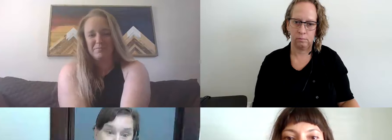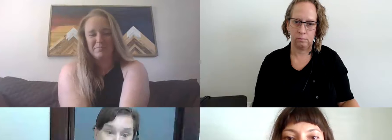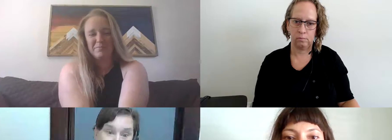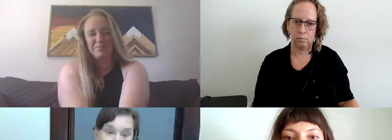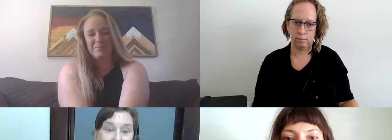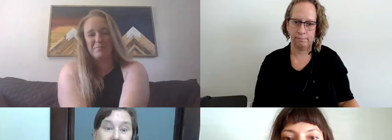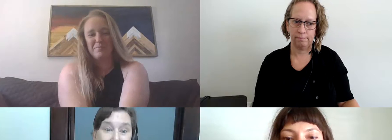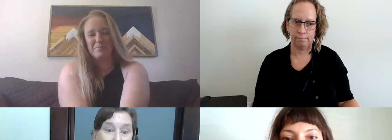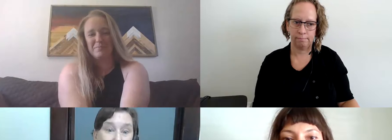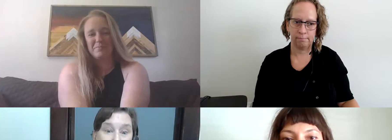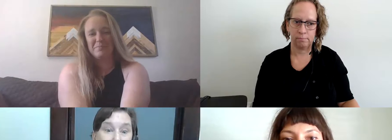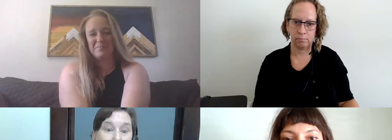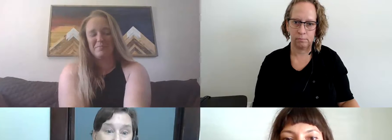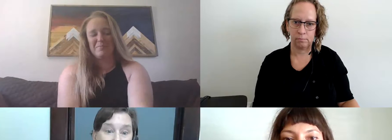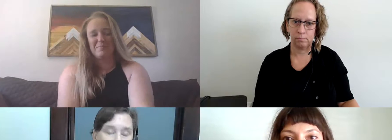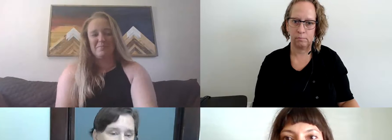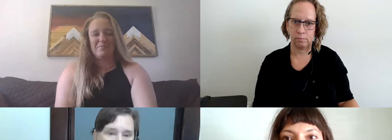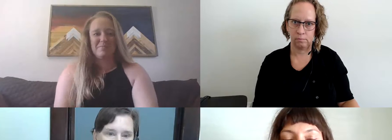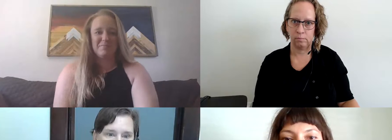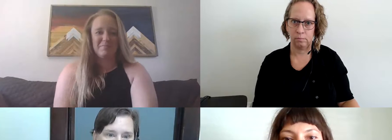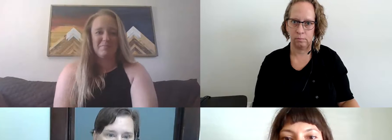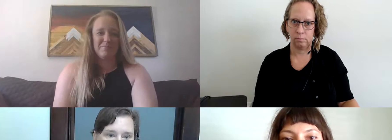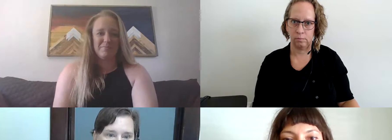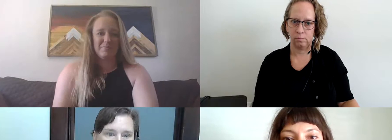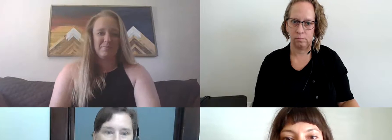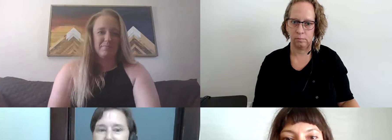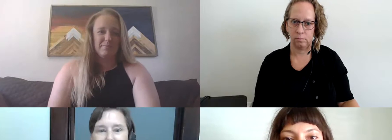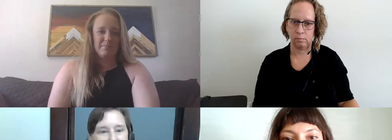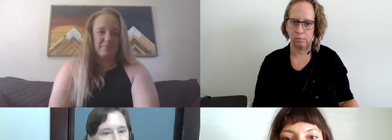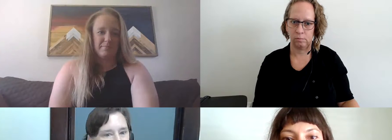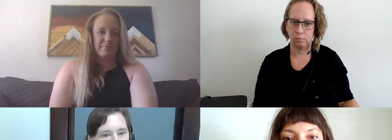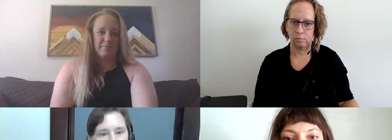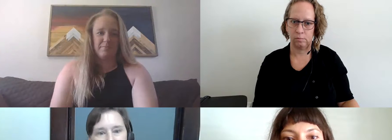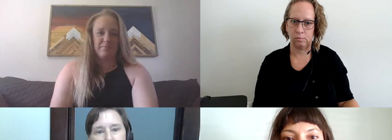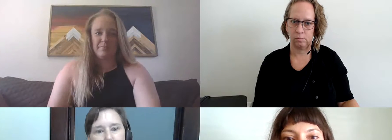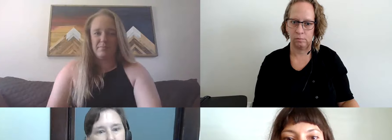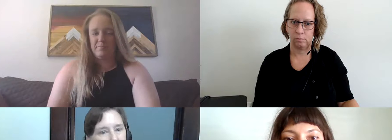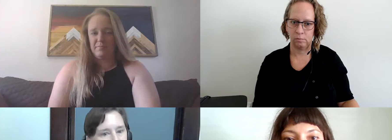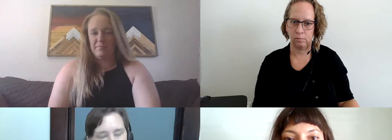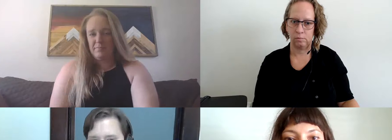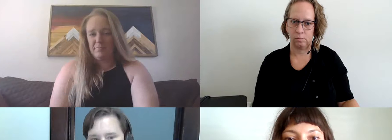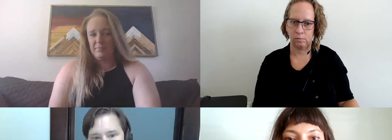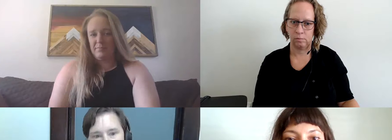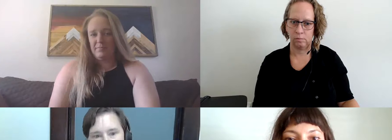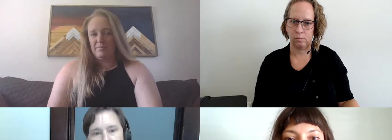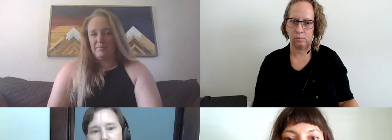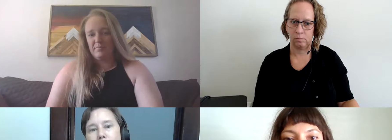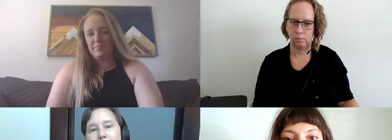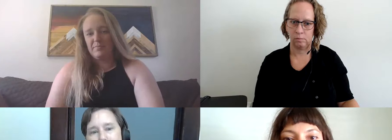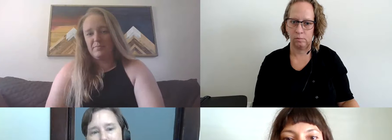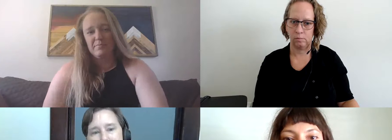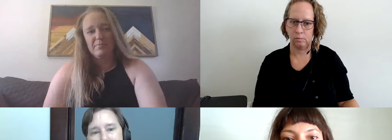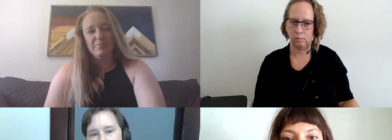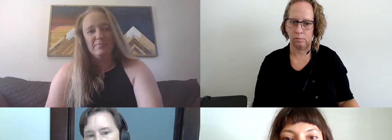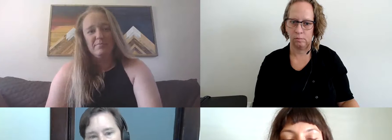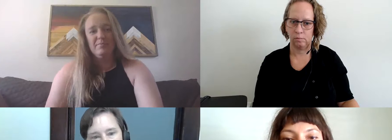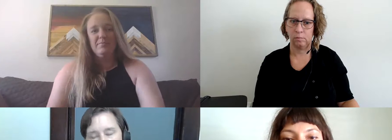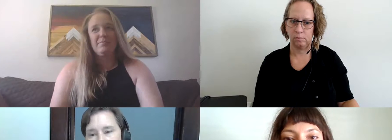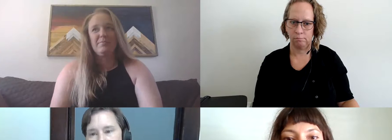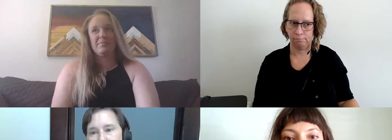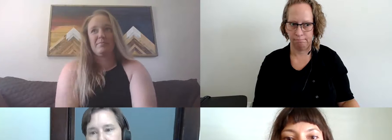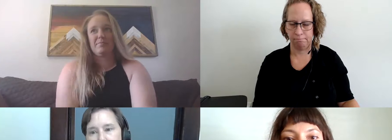12-hour notice because then we can guarantee you'll have captioning available. But if it's last minute, we will do our best to still try to accommodate